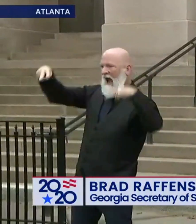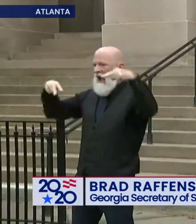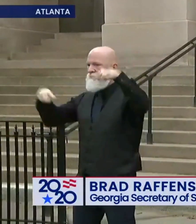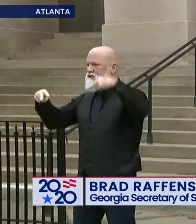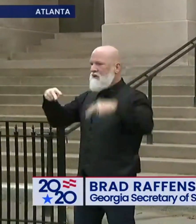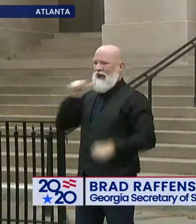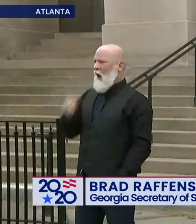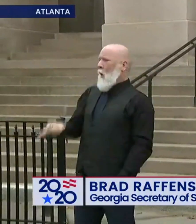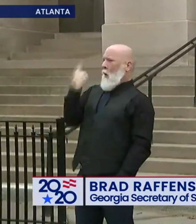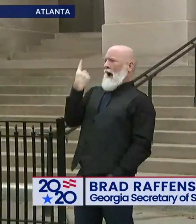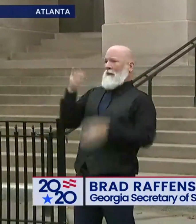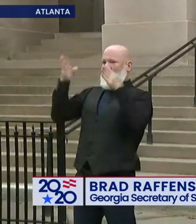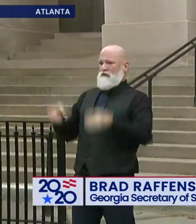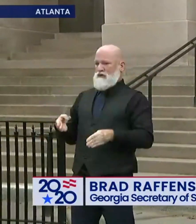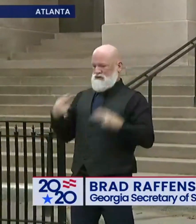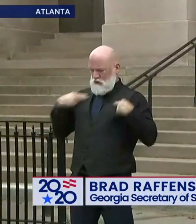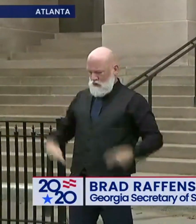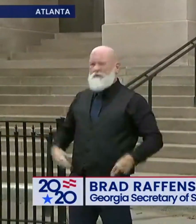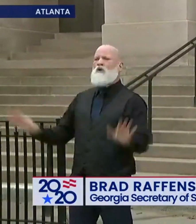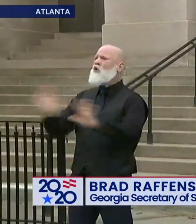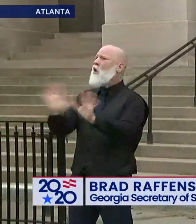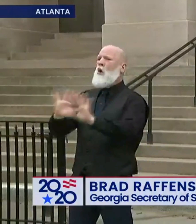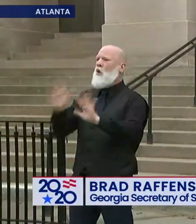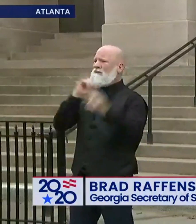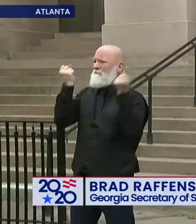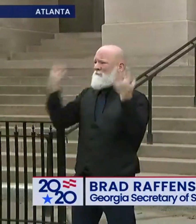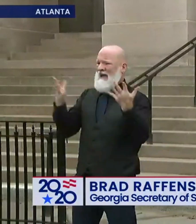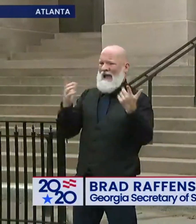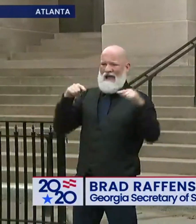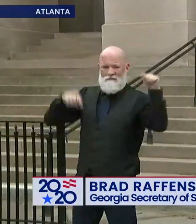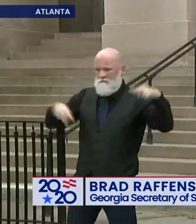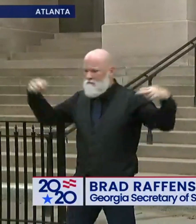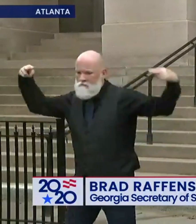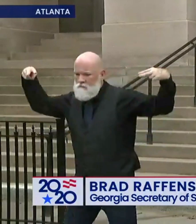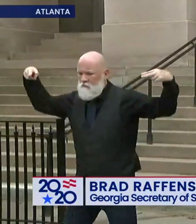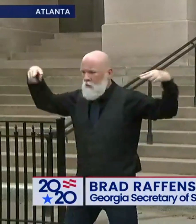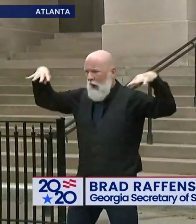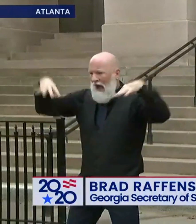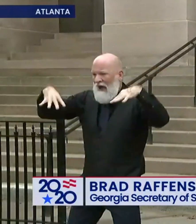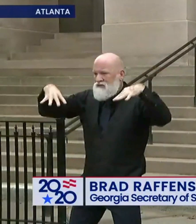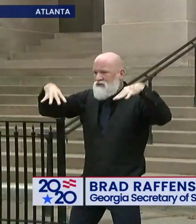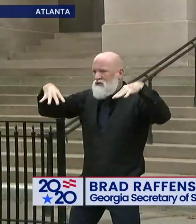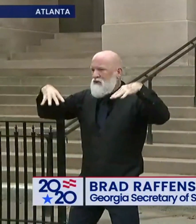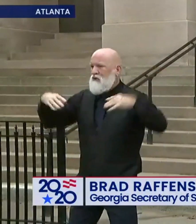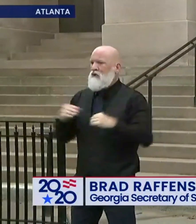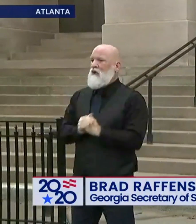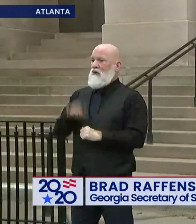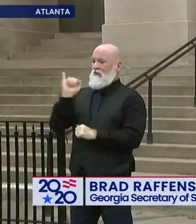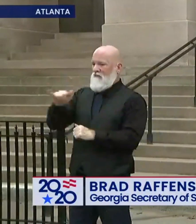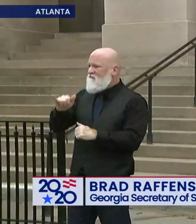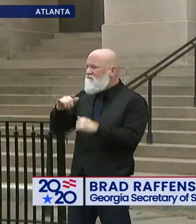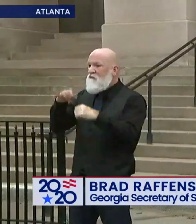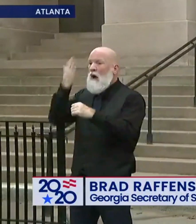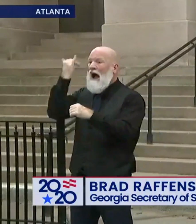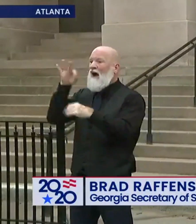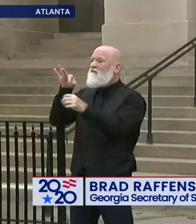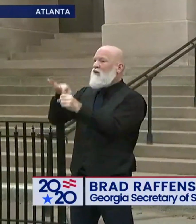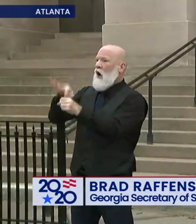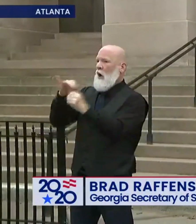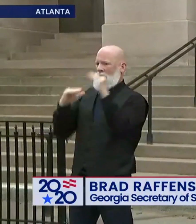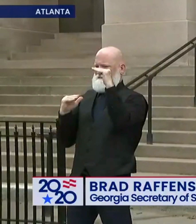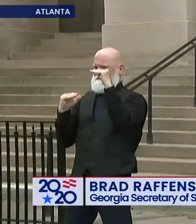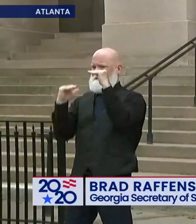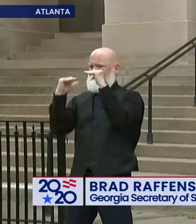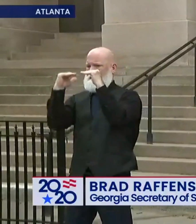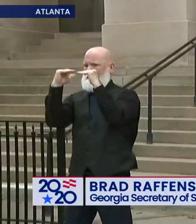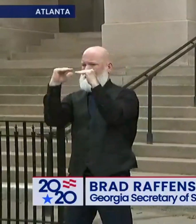the large number of votes and the closeness of the vote. It's the only way to do that. We've talked to our risk limiting experts in our